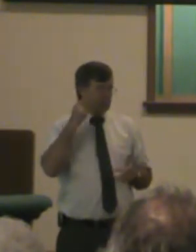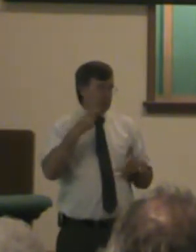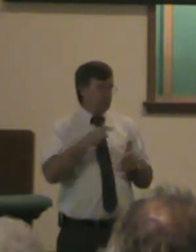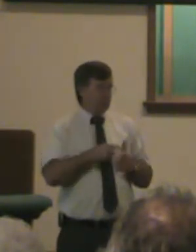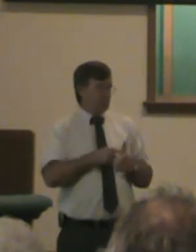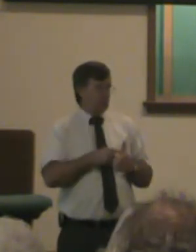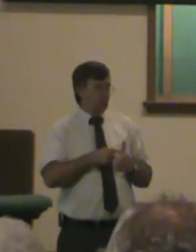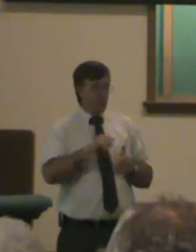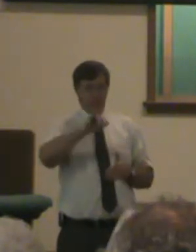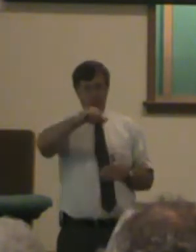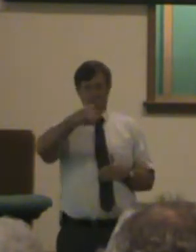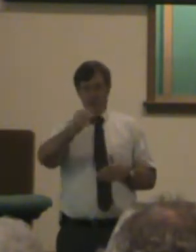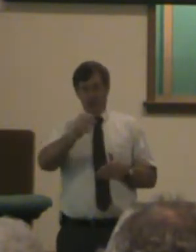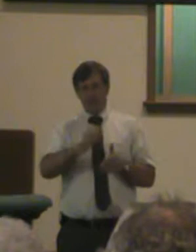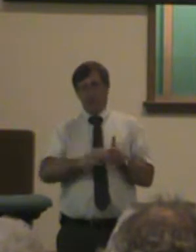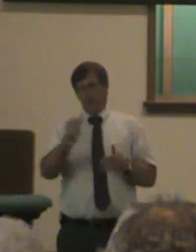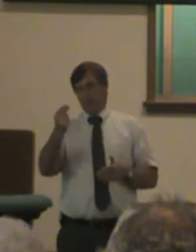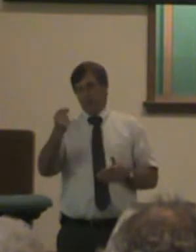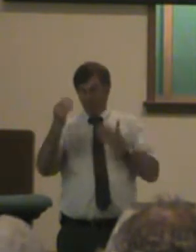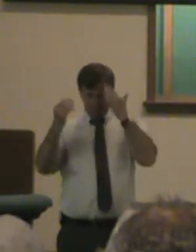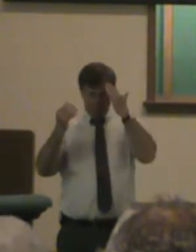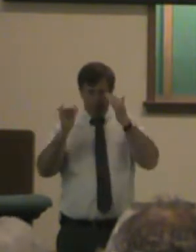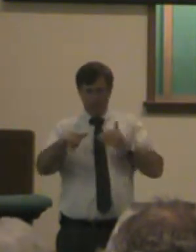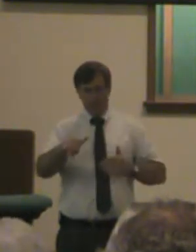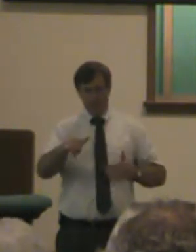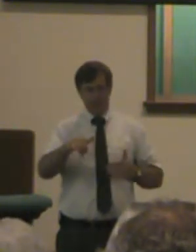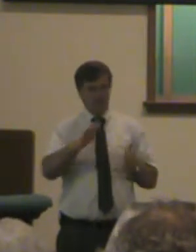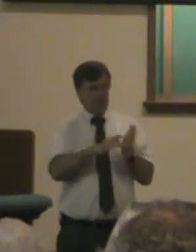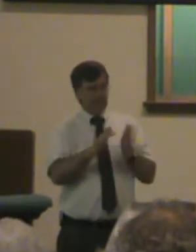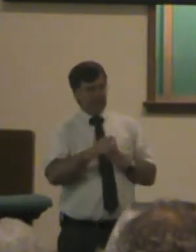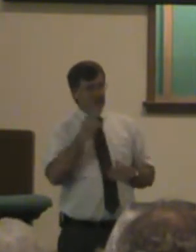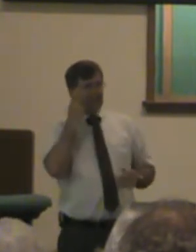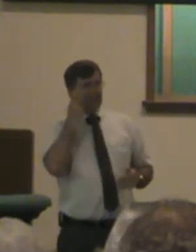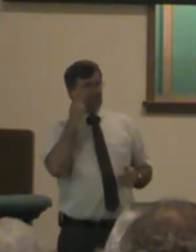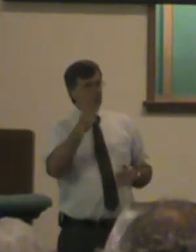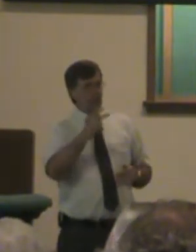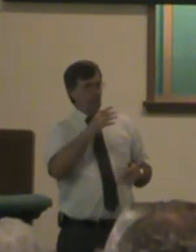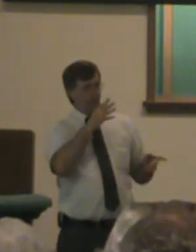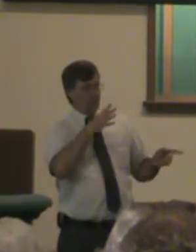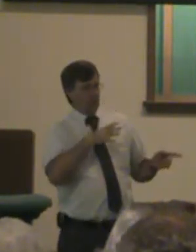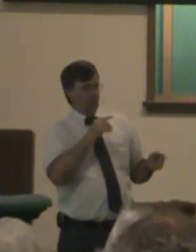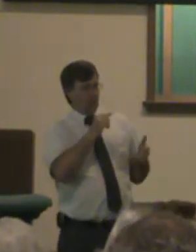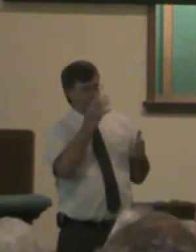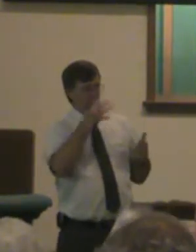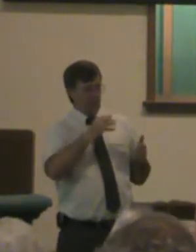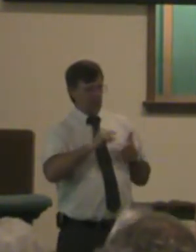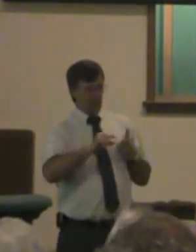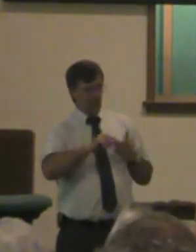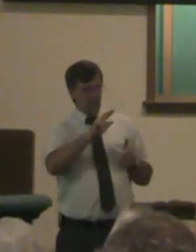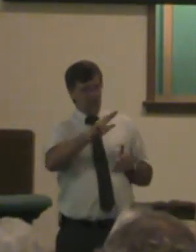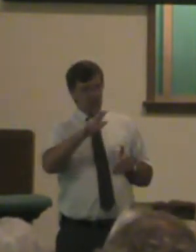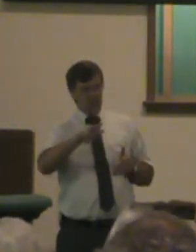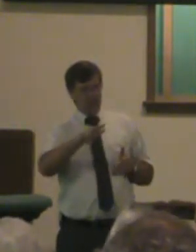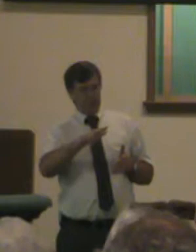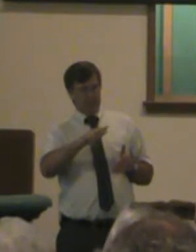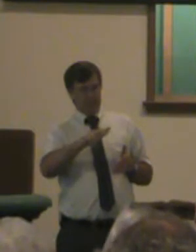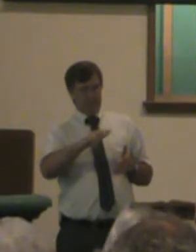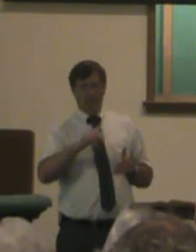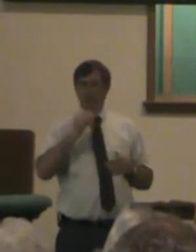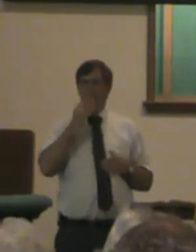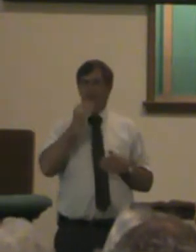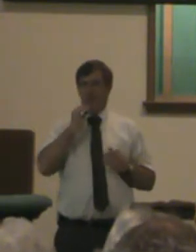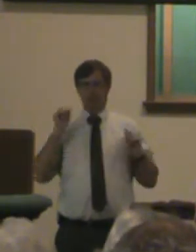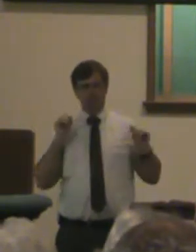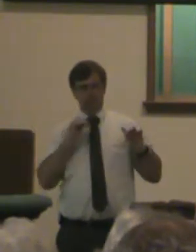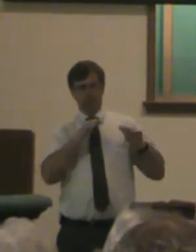about it, John chapter 11. The Bible says, when Jesus saw her weeping, verse 33, and the Jews who had come